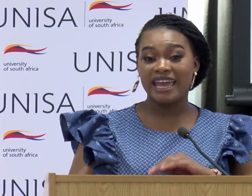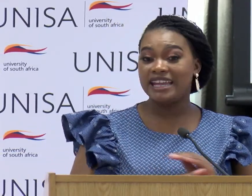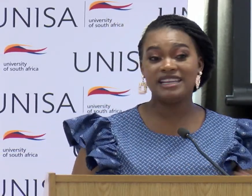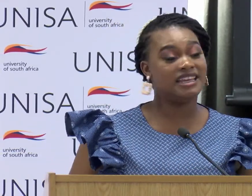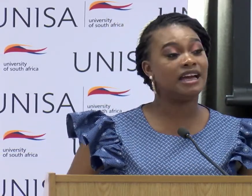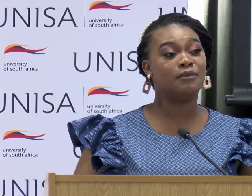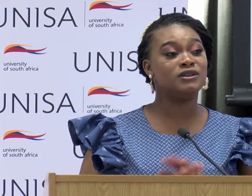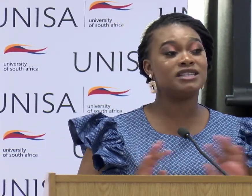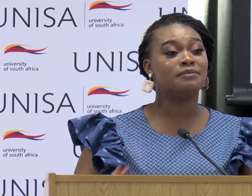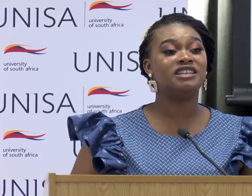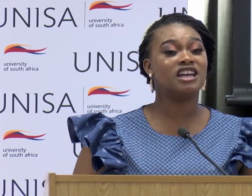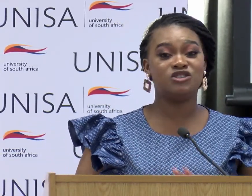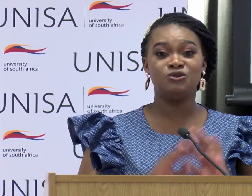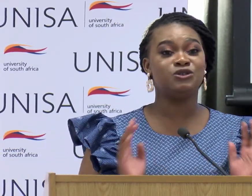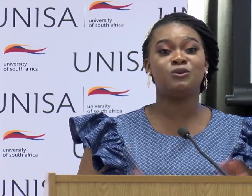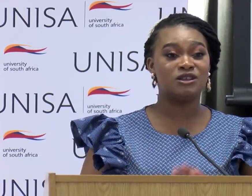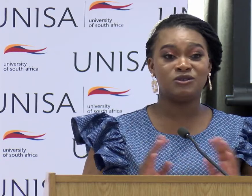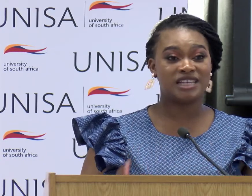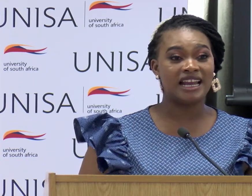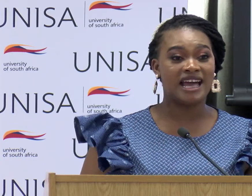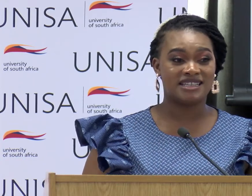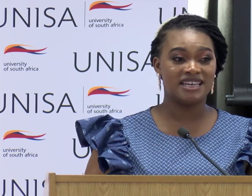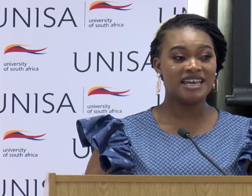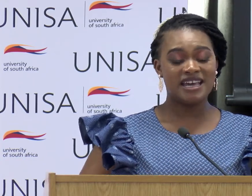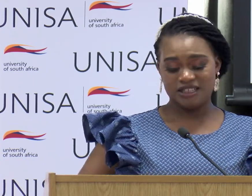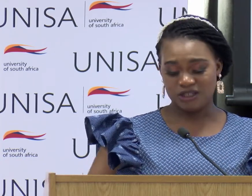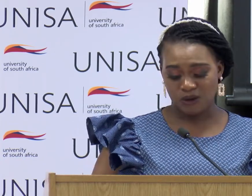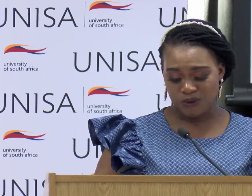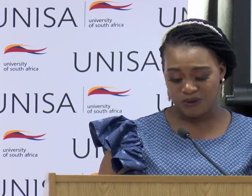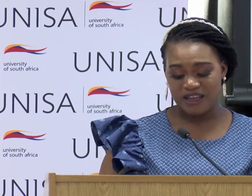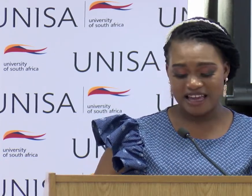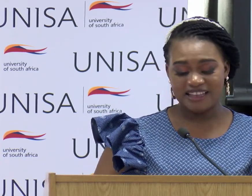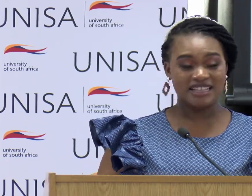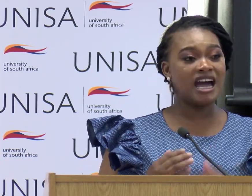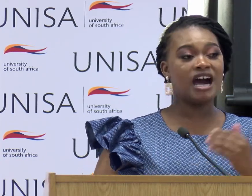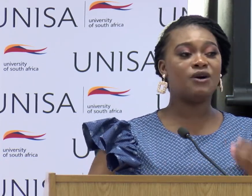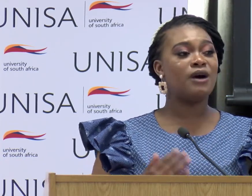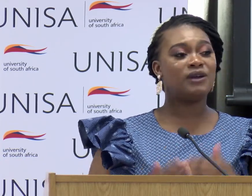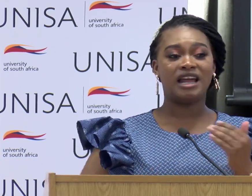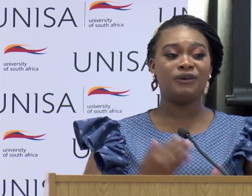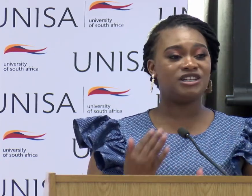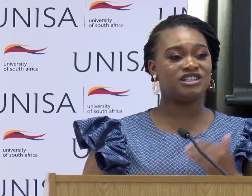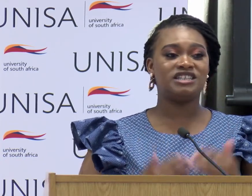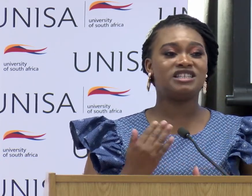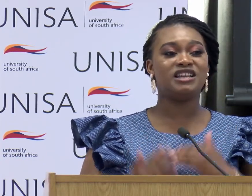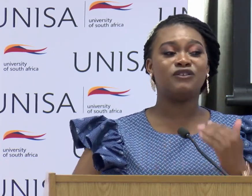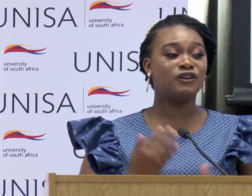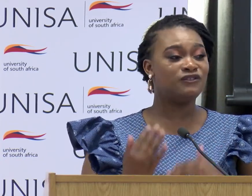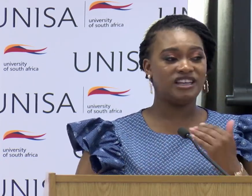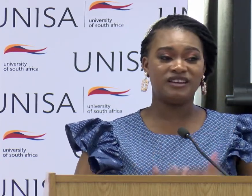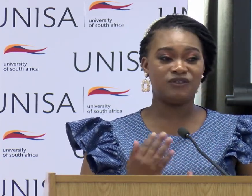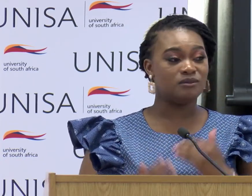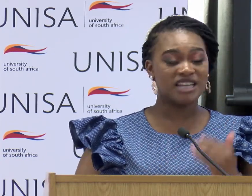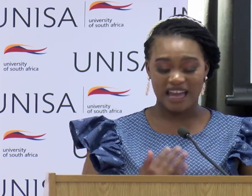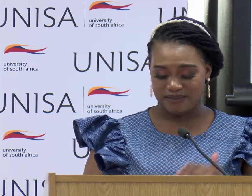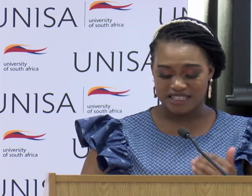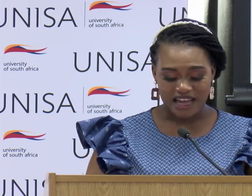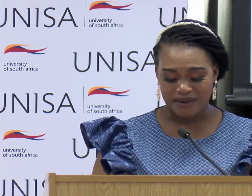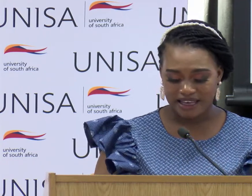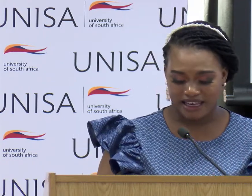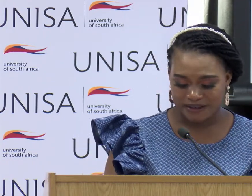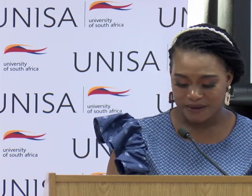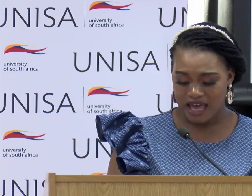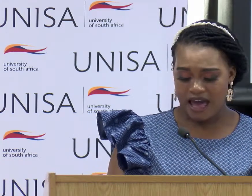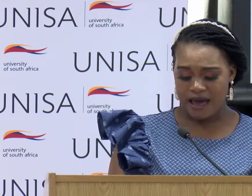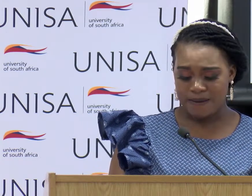hear anything about something that you want to tell us. So yeah, that's how our language is evolving from time and